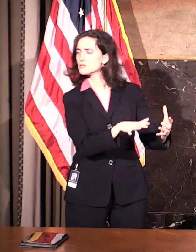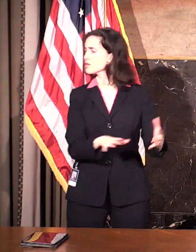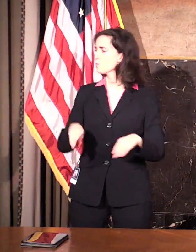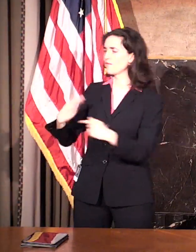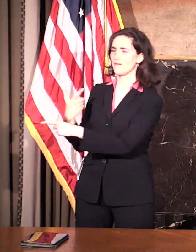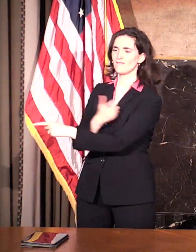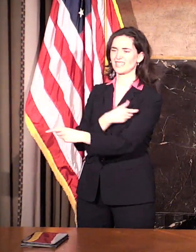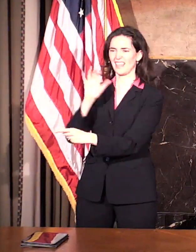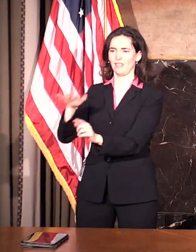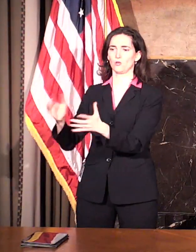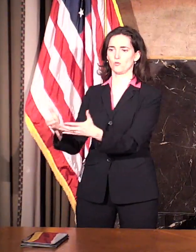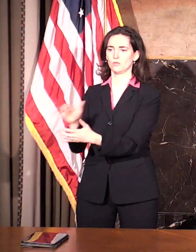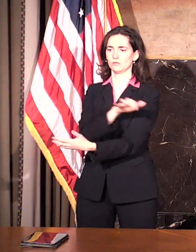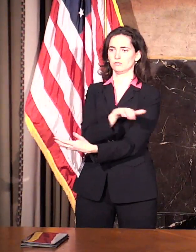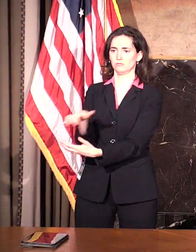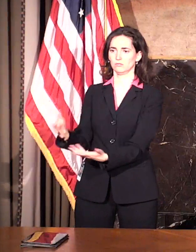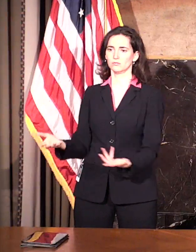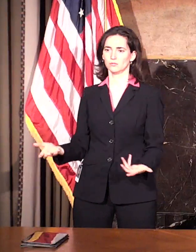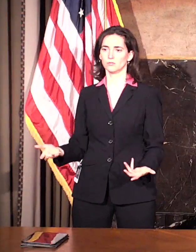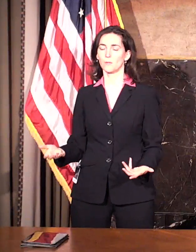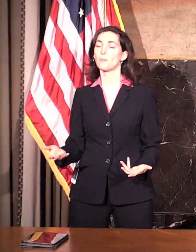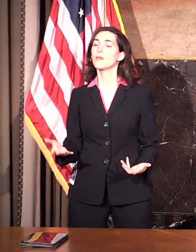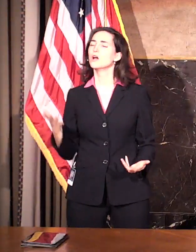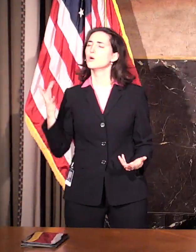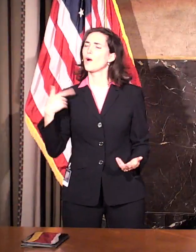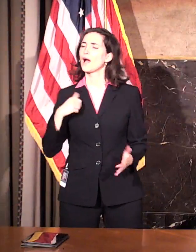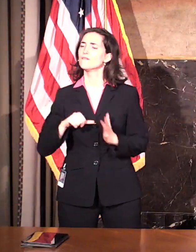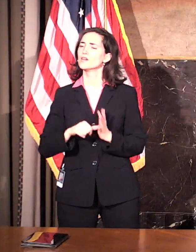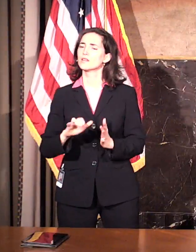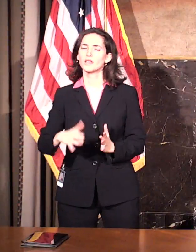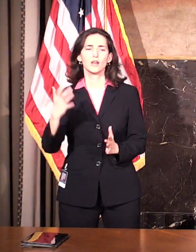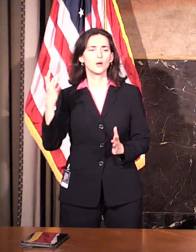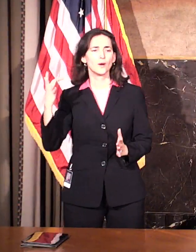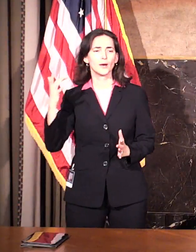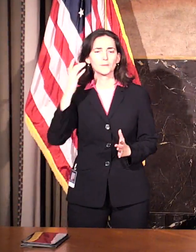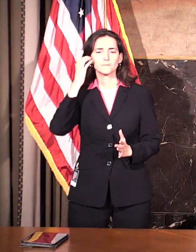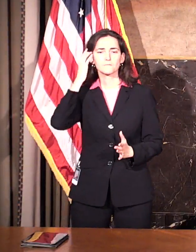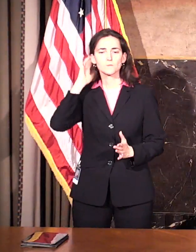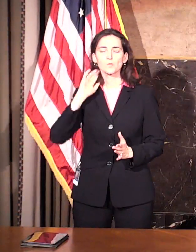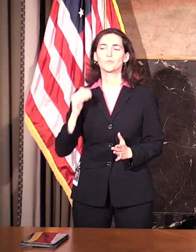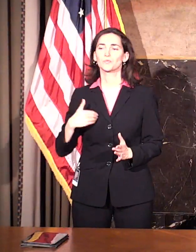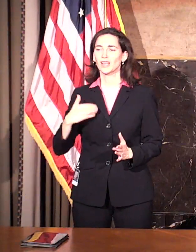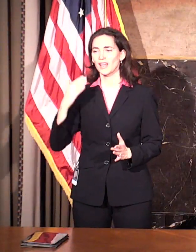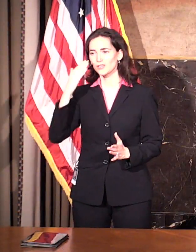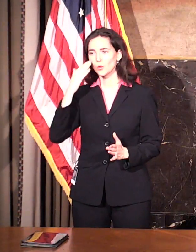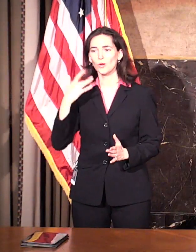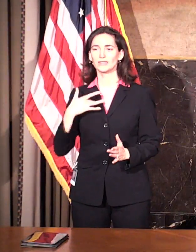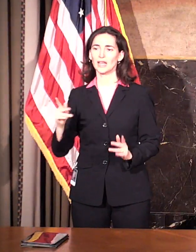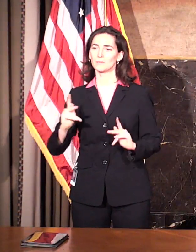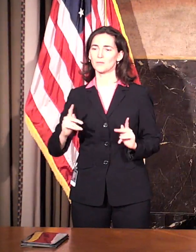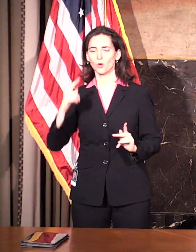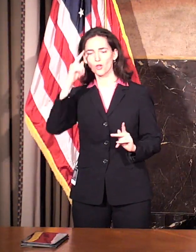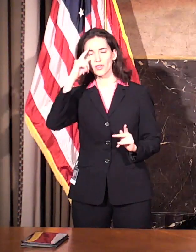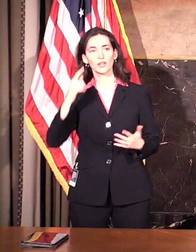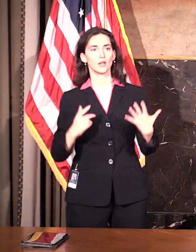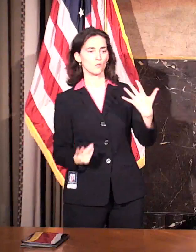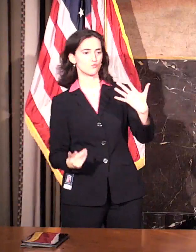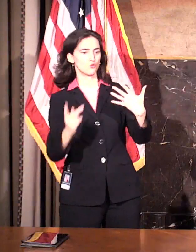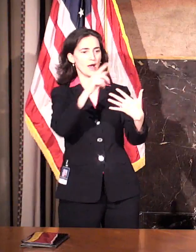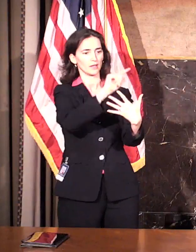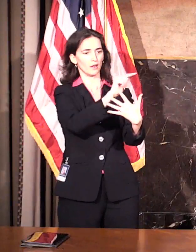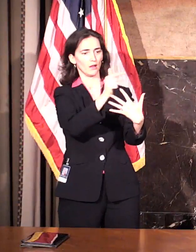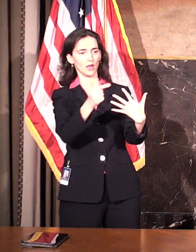continue to do that. And I make that point because I know that people are tempted to believe, well, if they're not in the current order of priority,